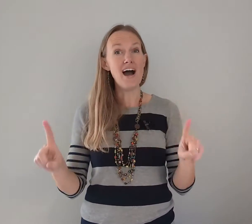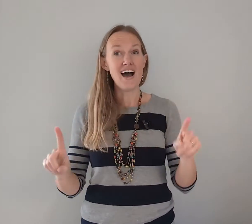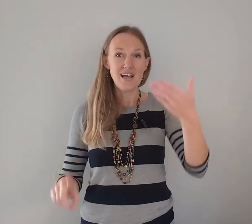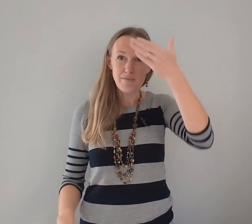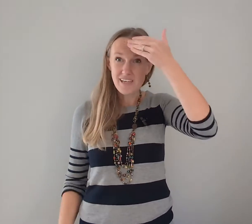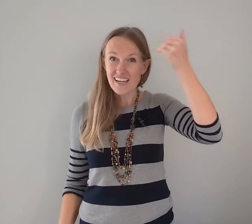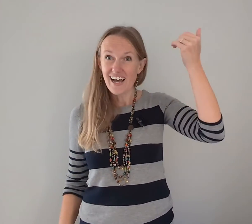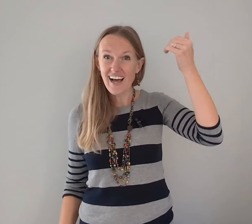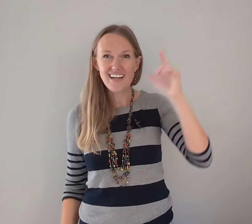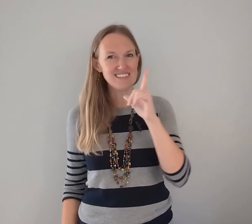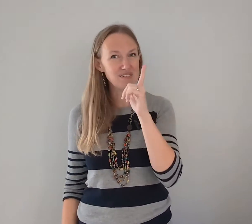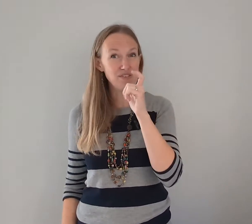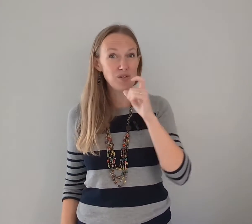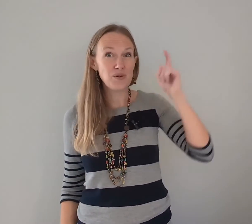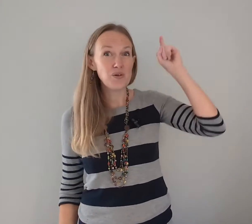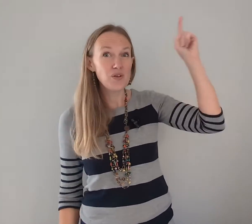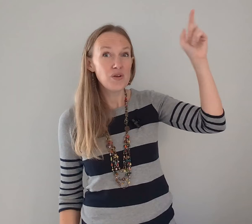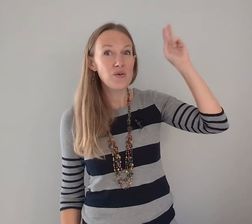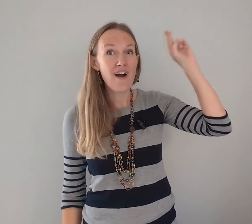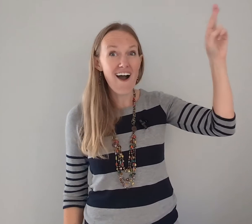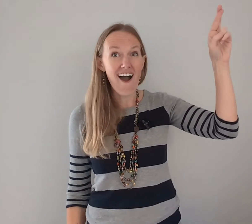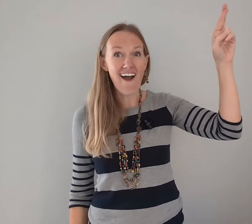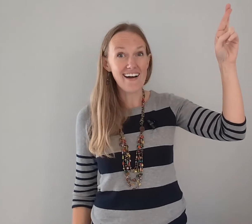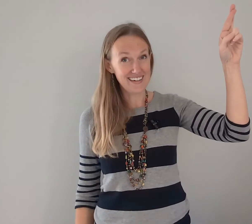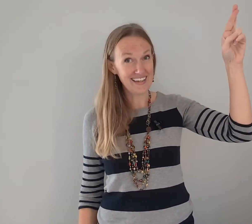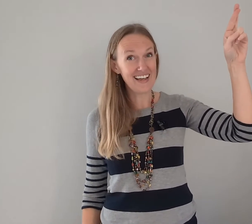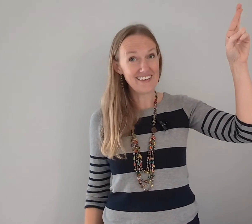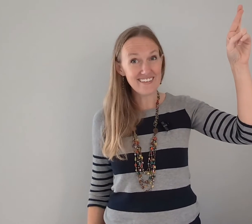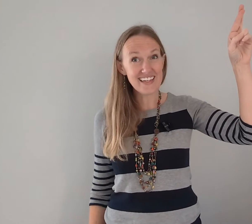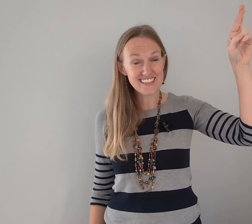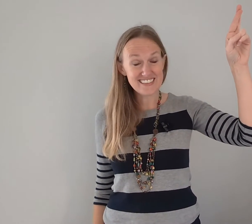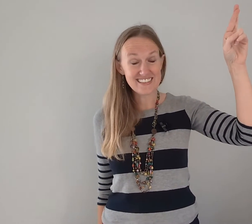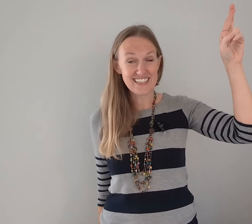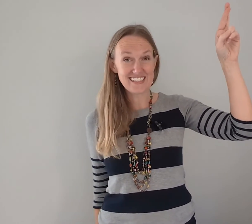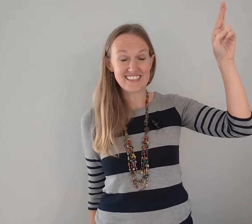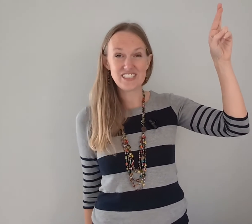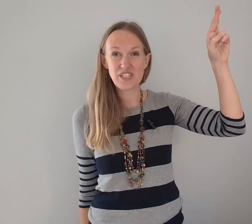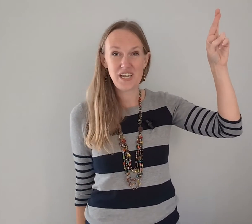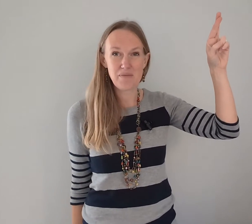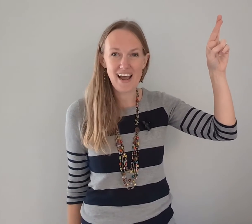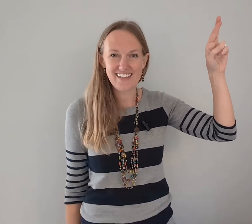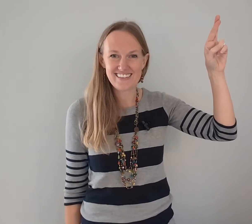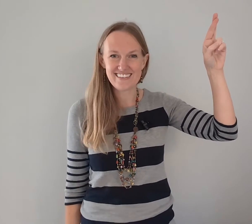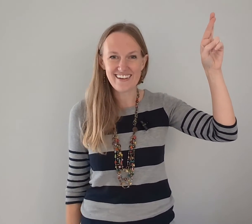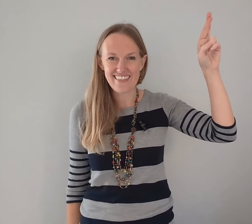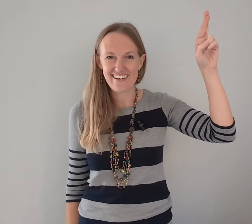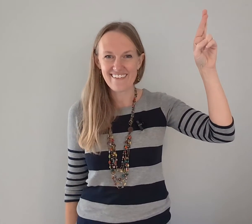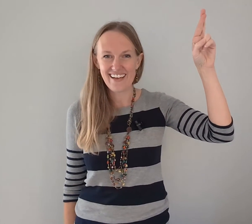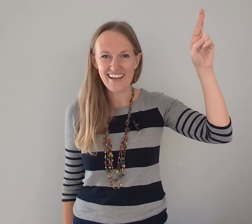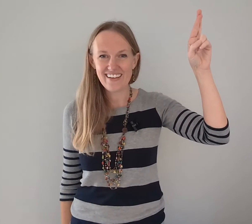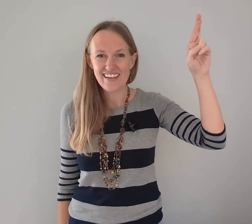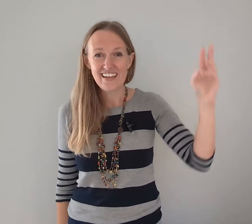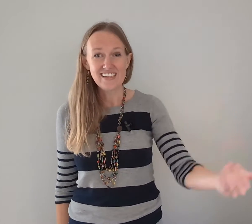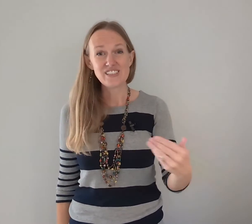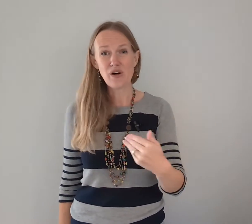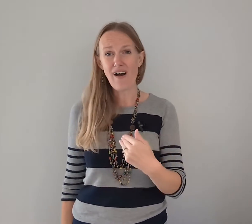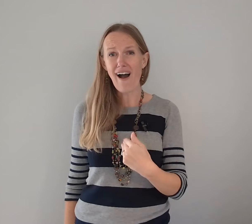but because of who you are. Okay, I know that section is tricky. Practice, you'll get there, okay? So